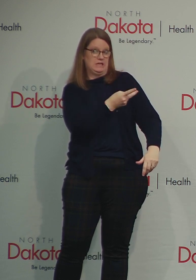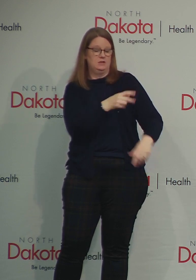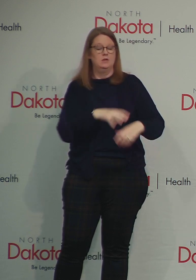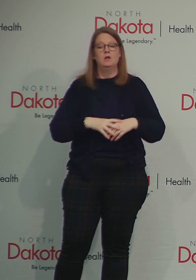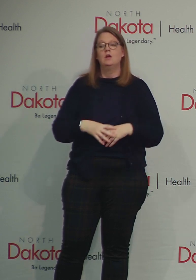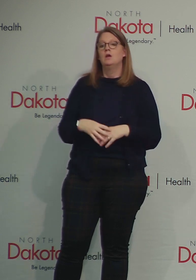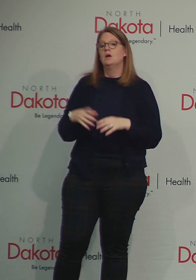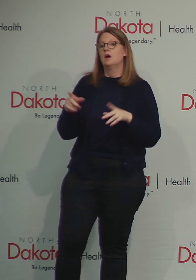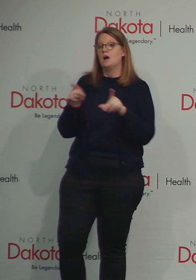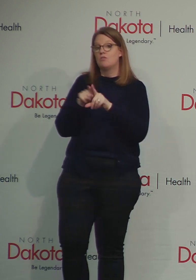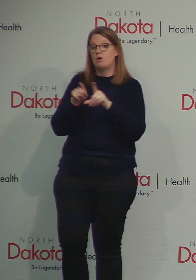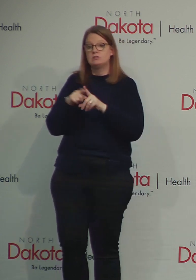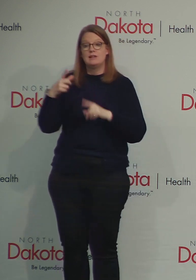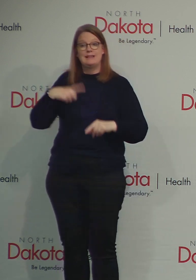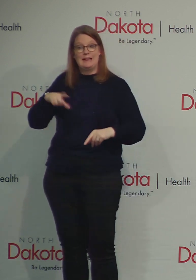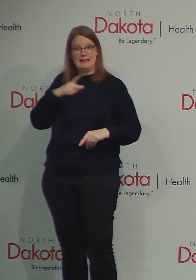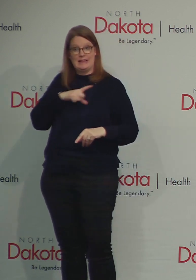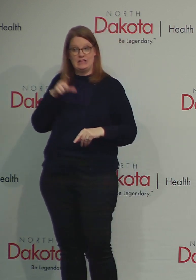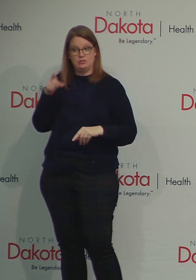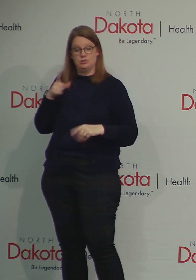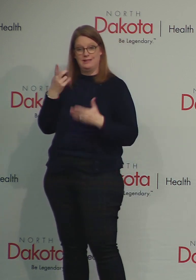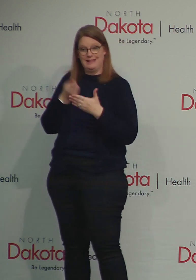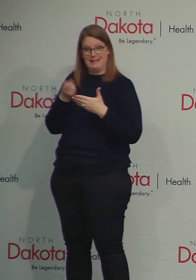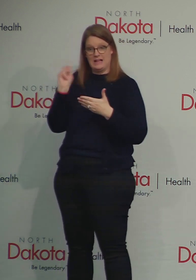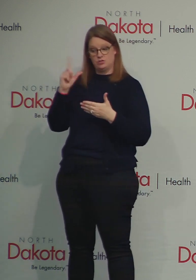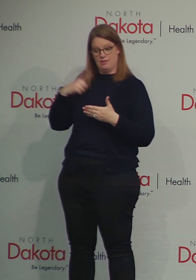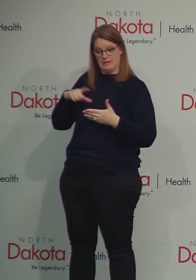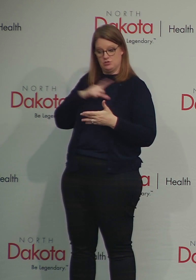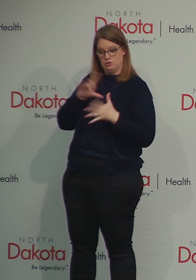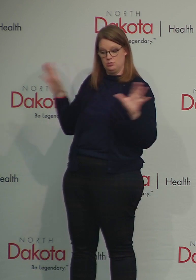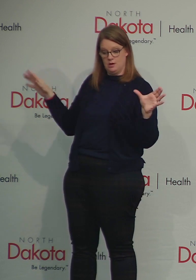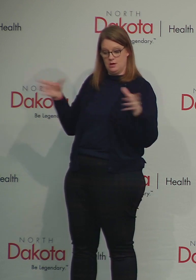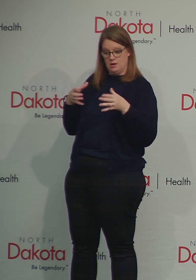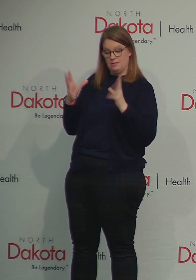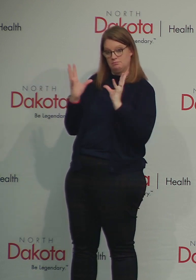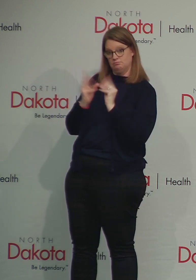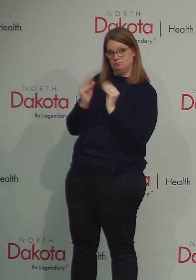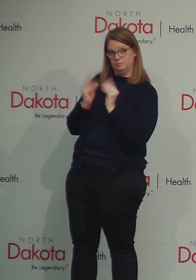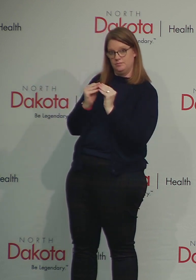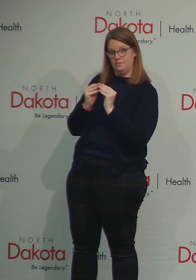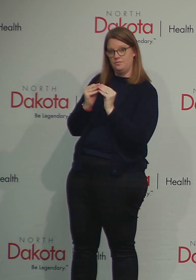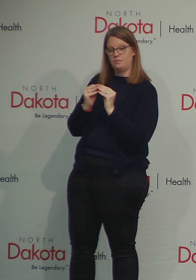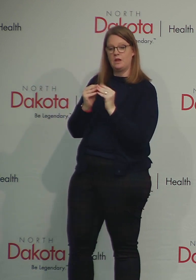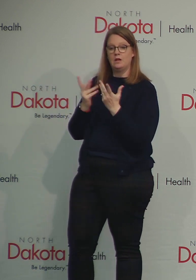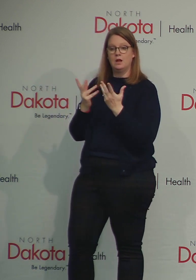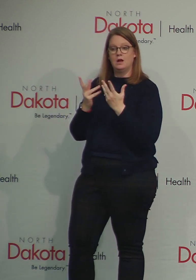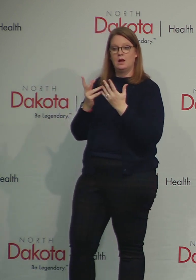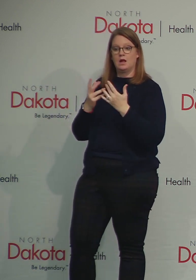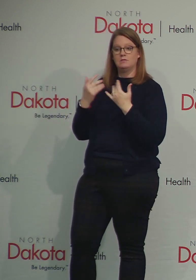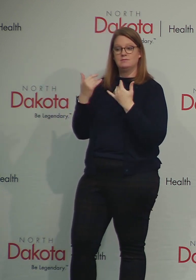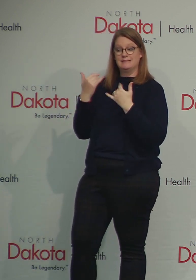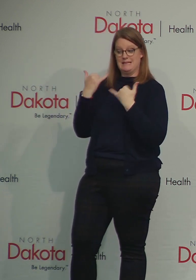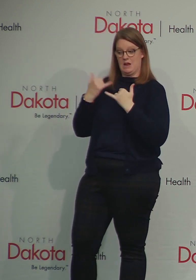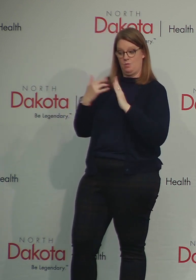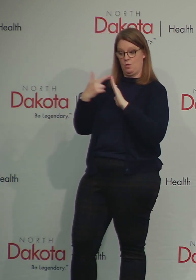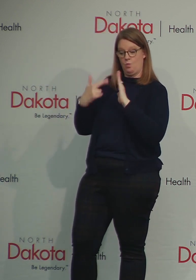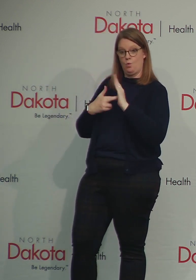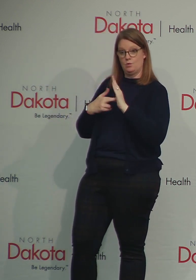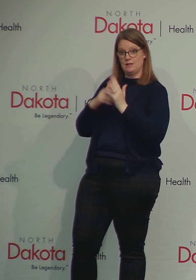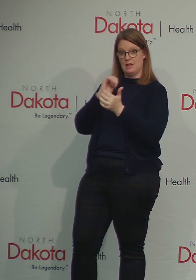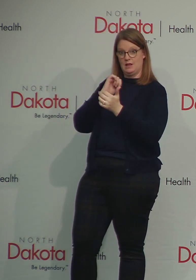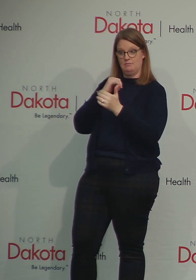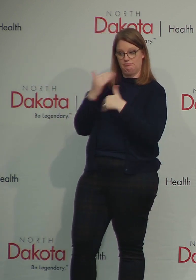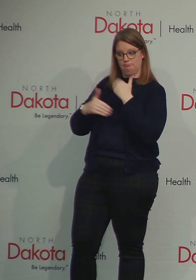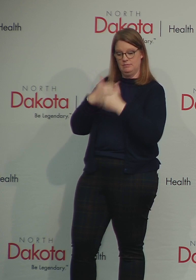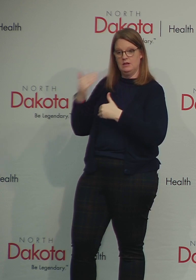know that the legislature last week met, and they right now, with the rules they passed, plan to begin their